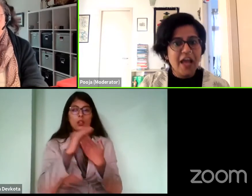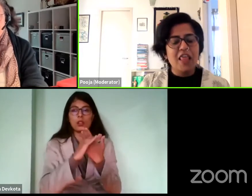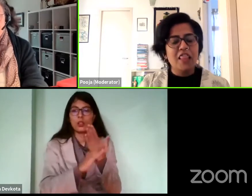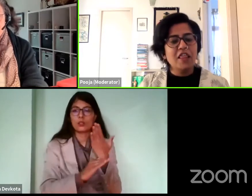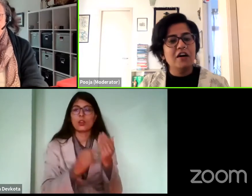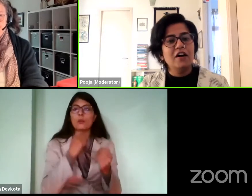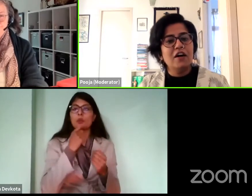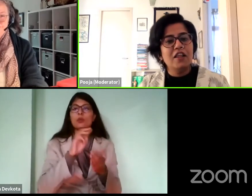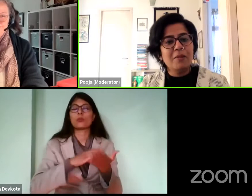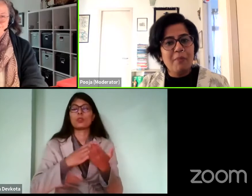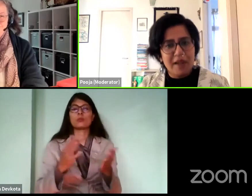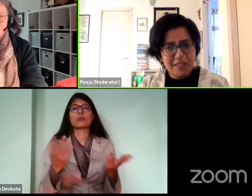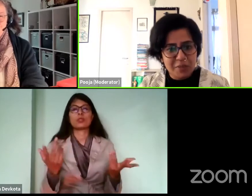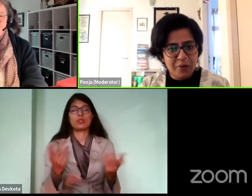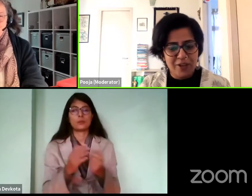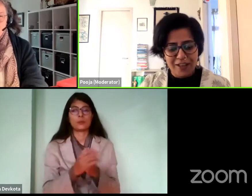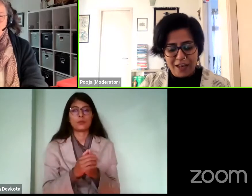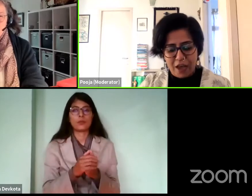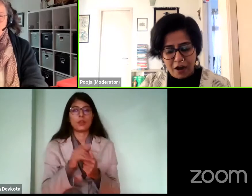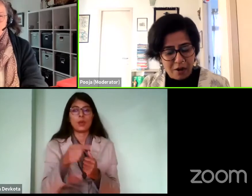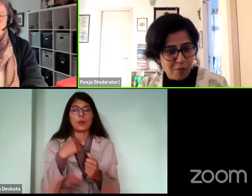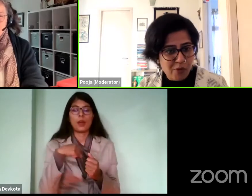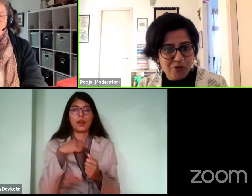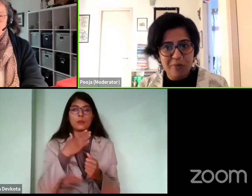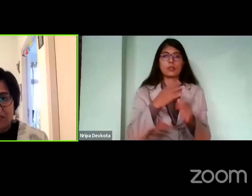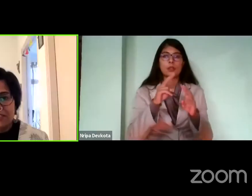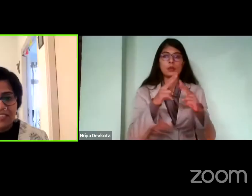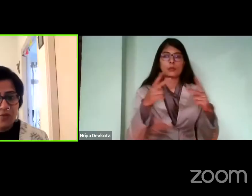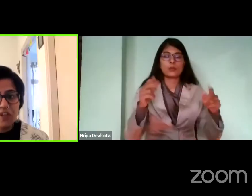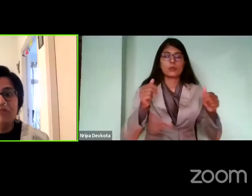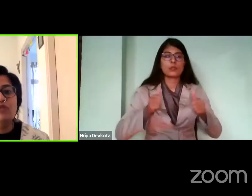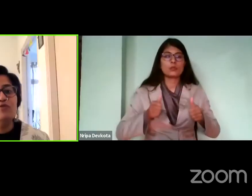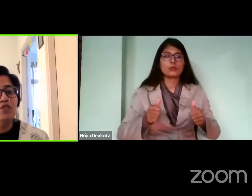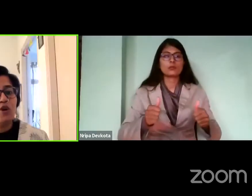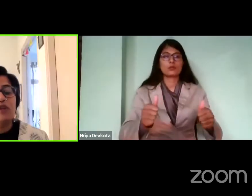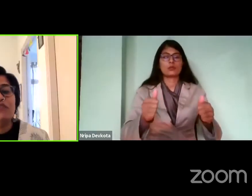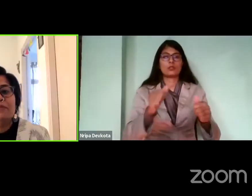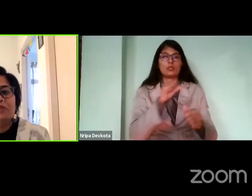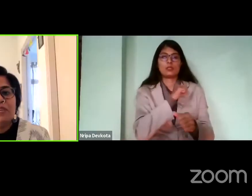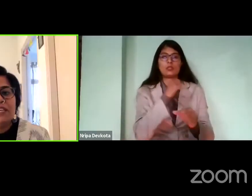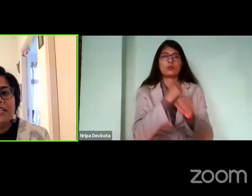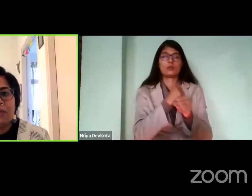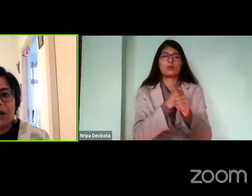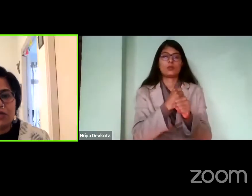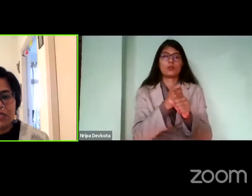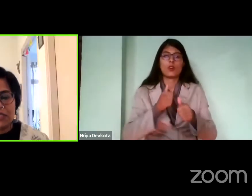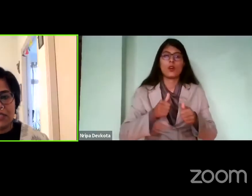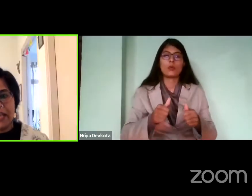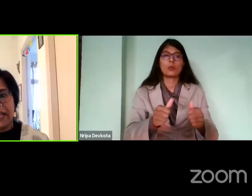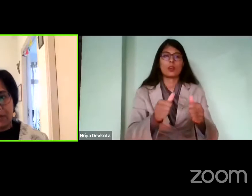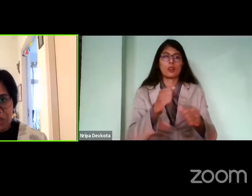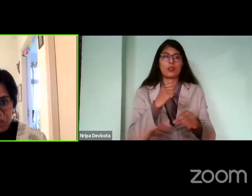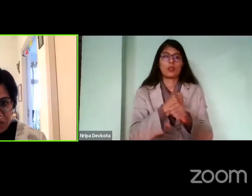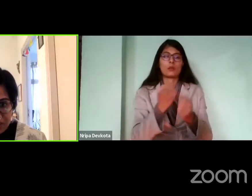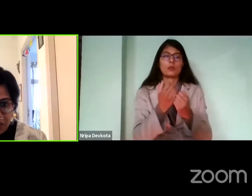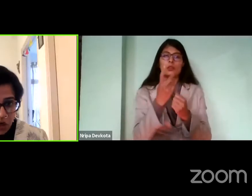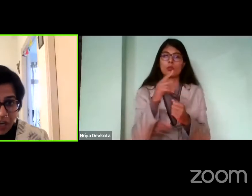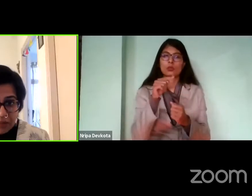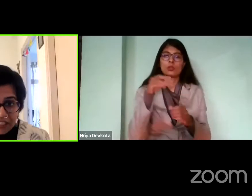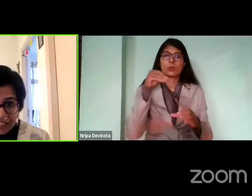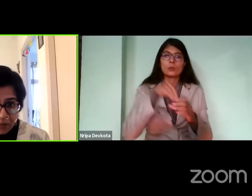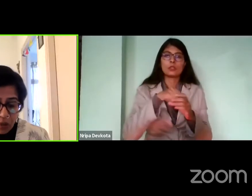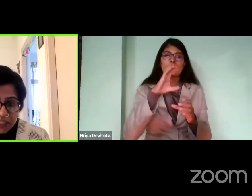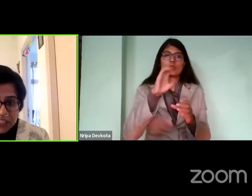heard the multiple movements, sex worker movements, all of them speaking about this, coming to the